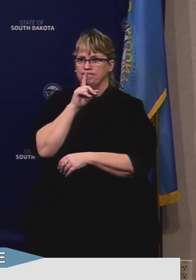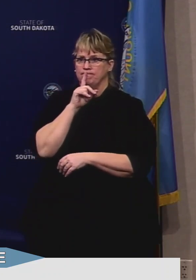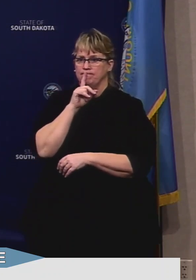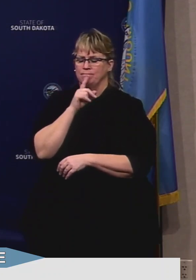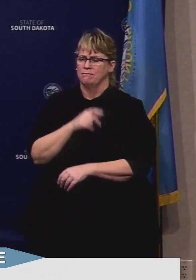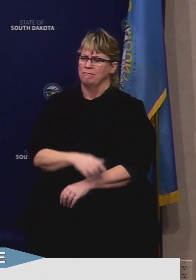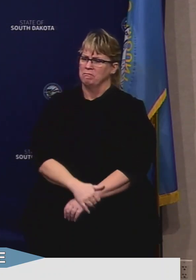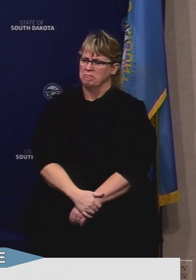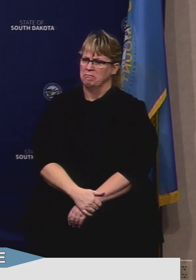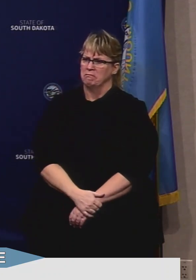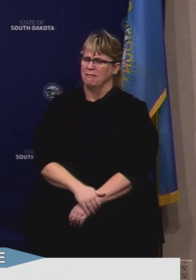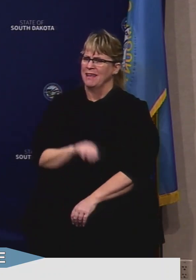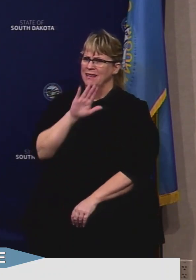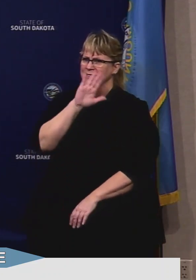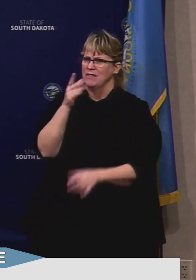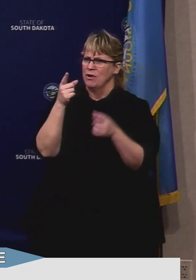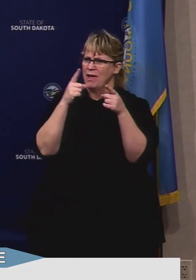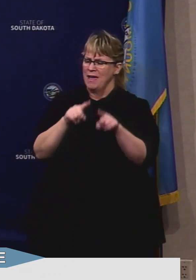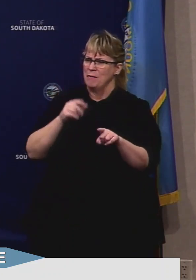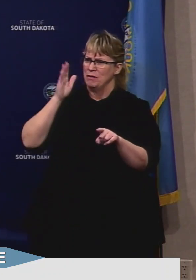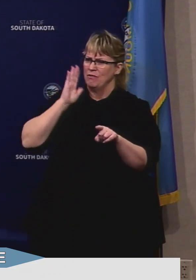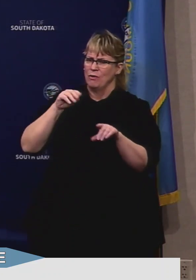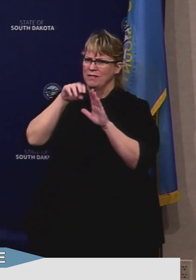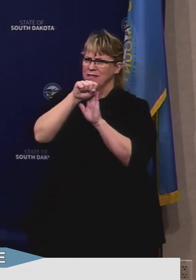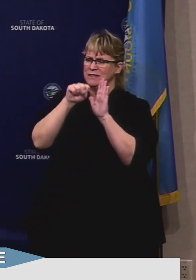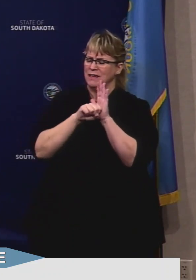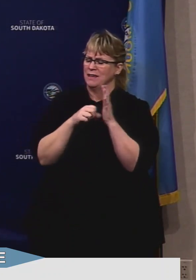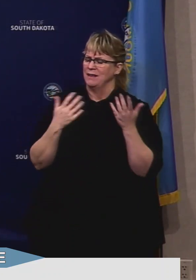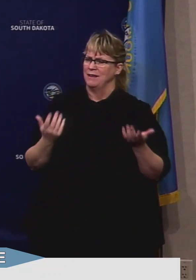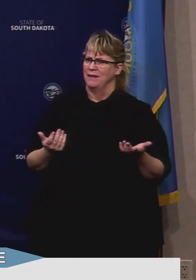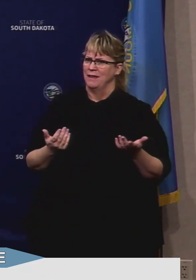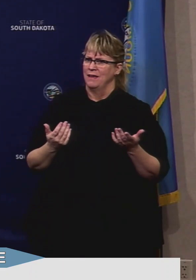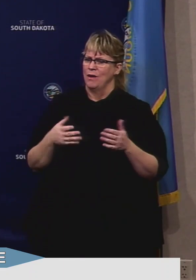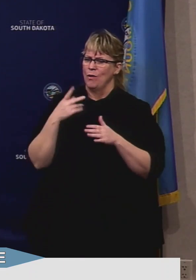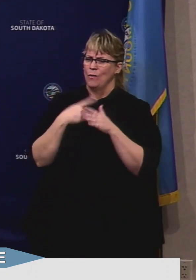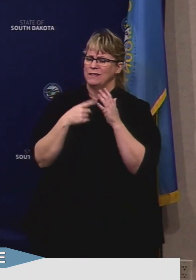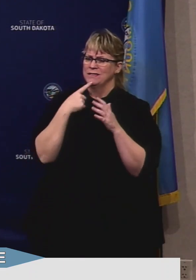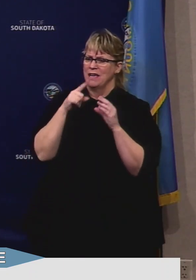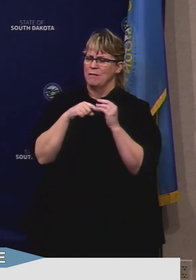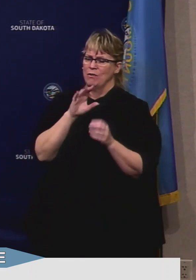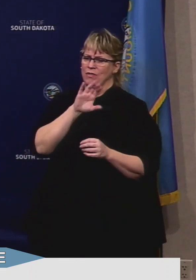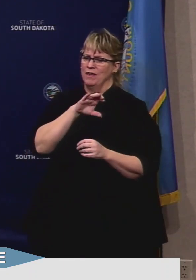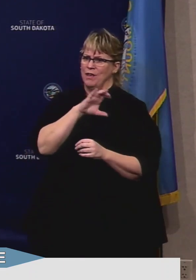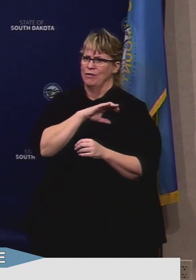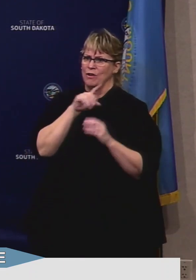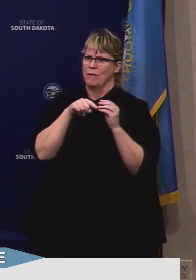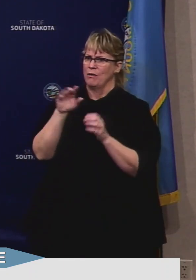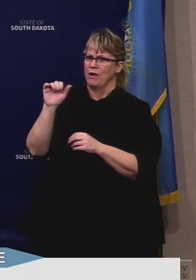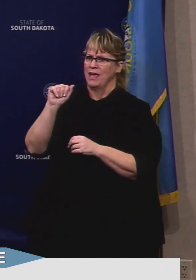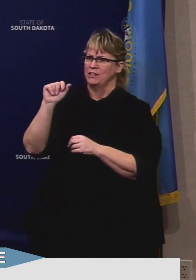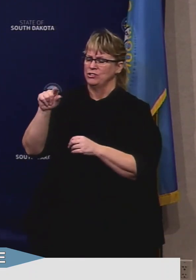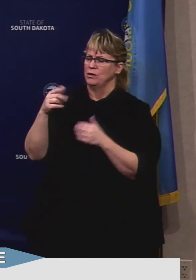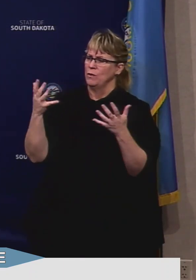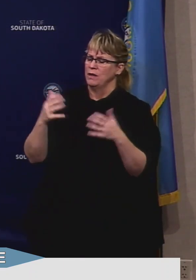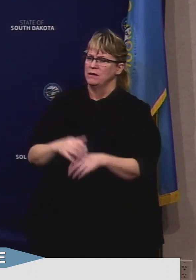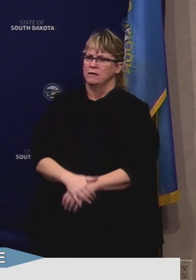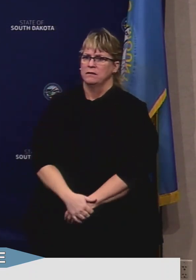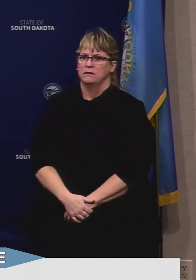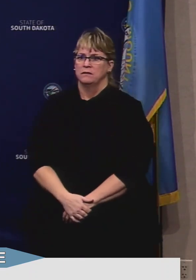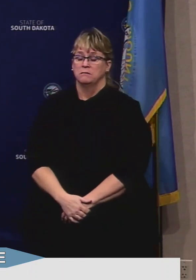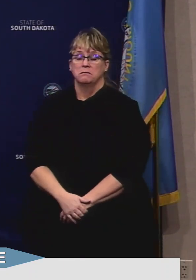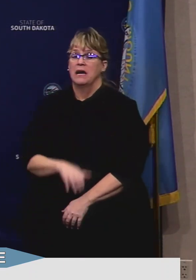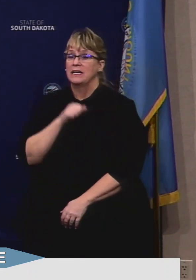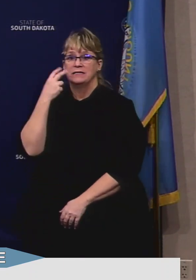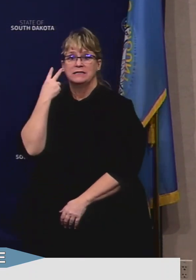rather unprecedented in our state. What do you think that says about the character of our Attorney General? Well, I did not see